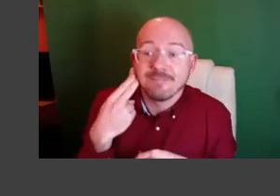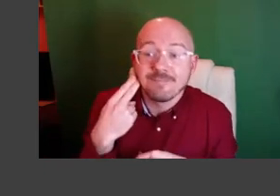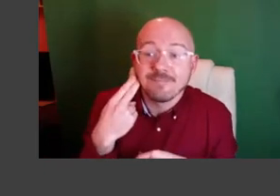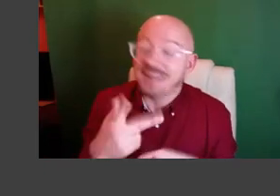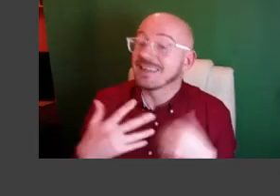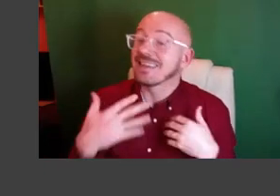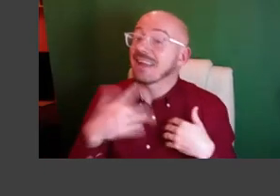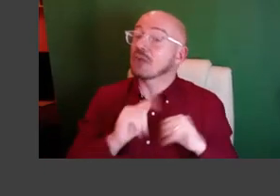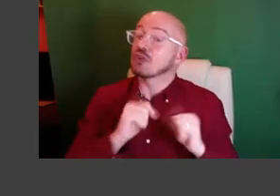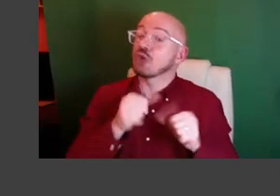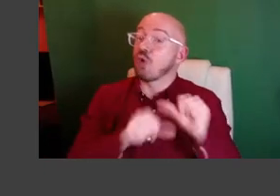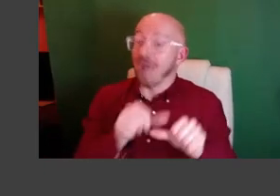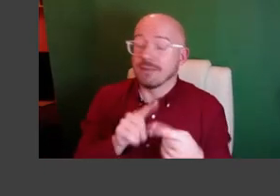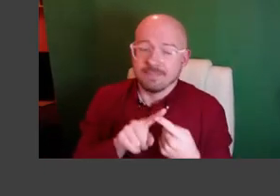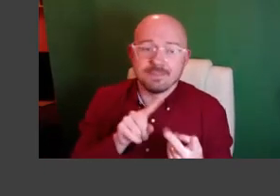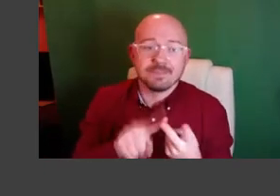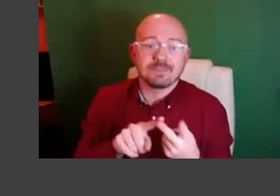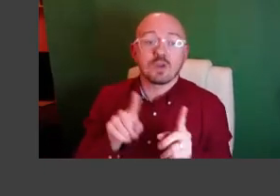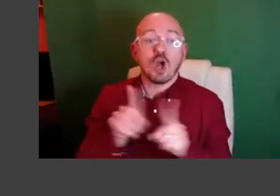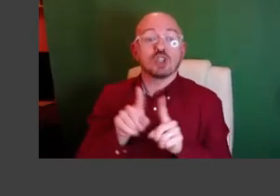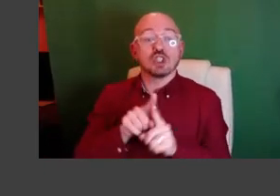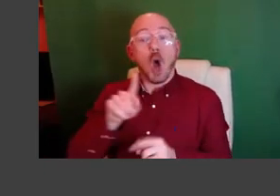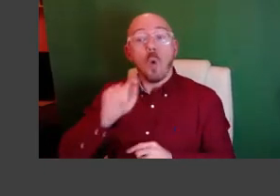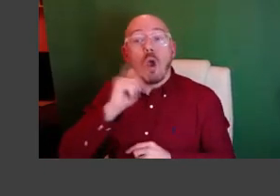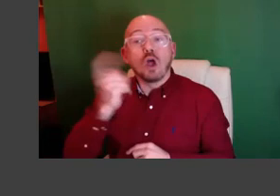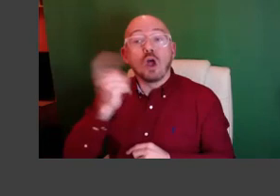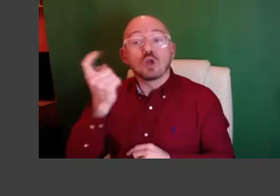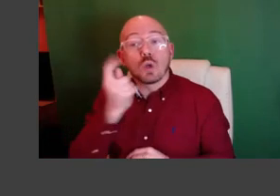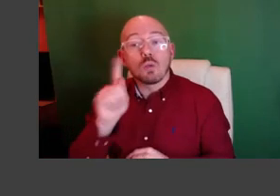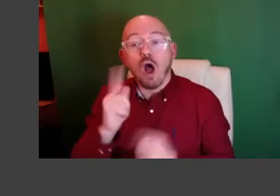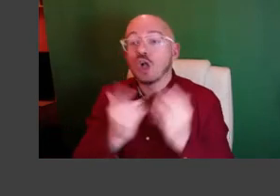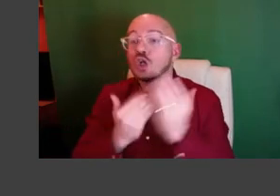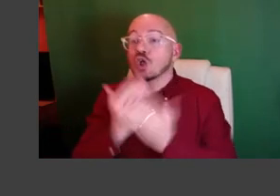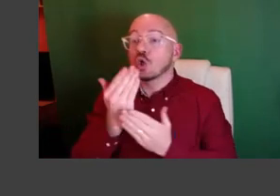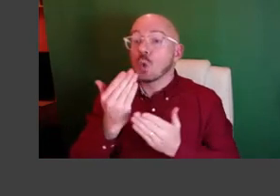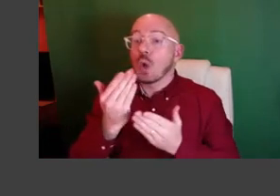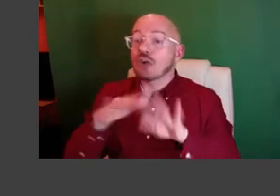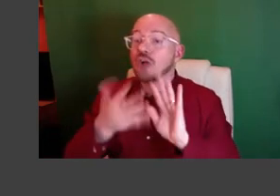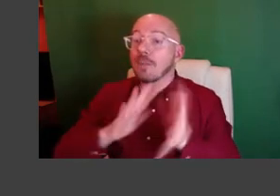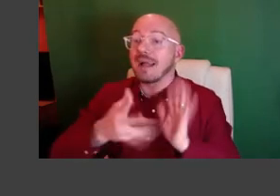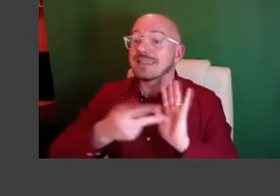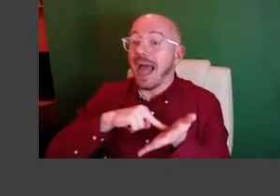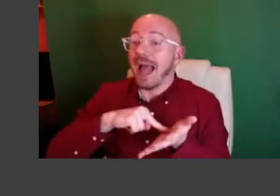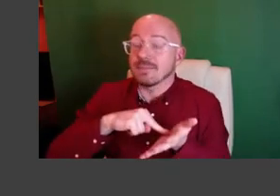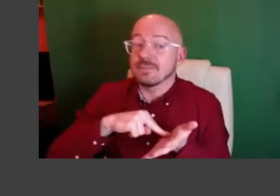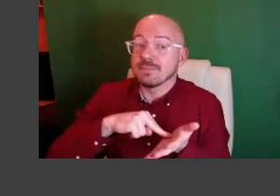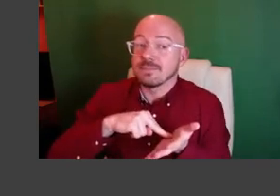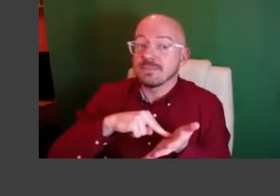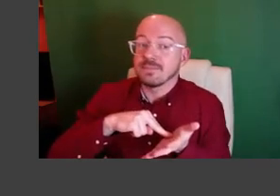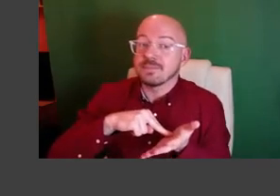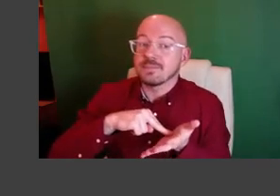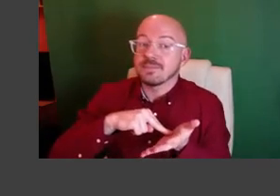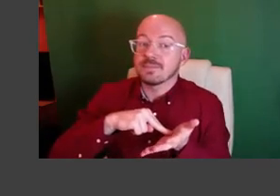that the Scottish Government soon will be consulting on competencies for teachers of the deaf, so this is some progress, again, towards the goals of the